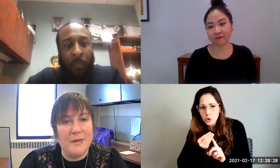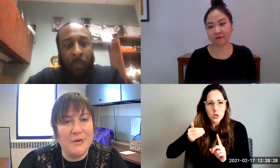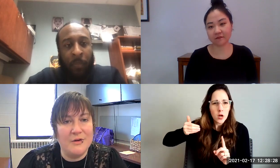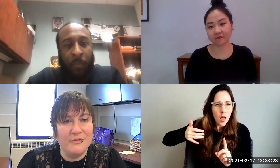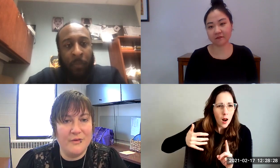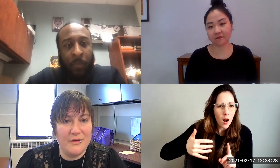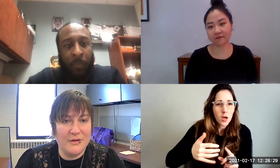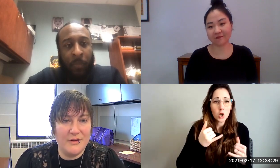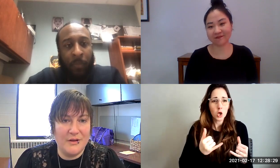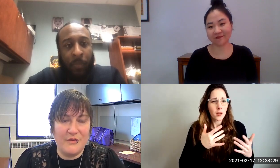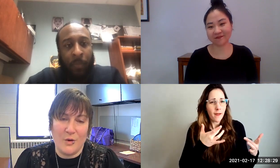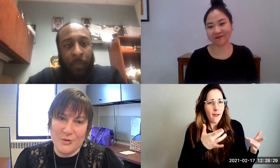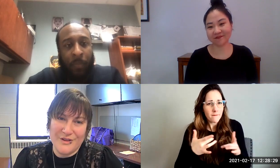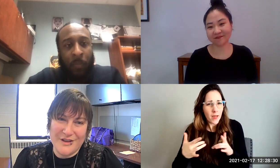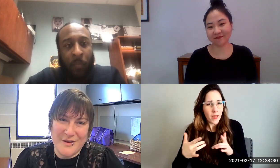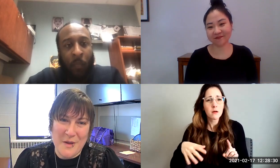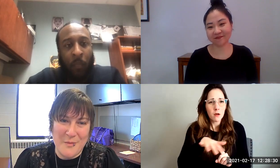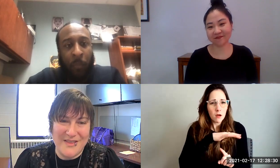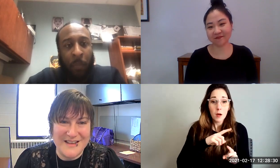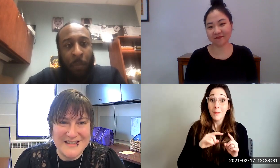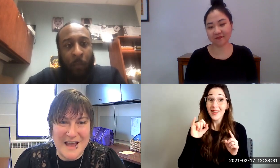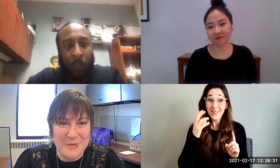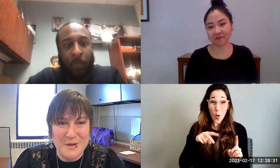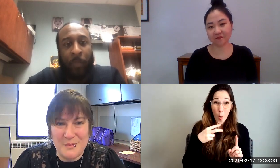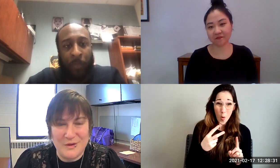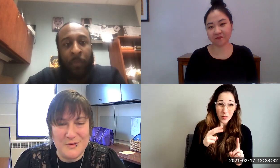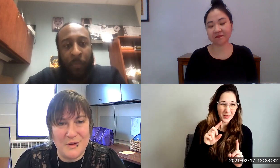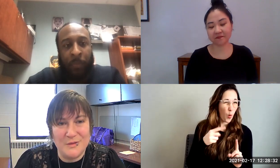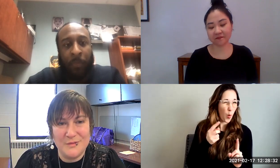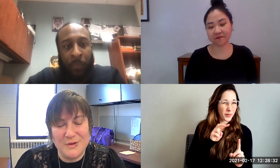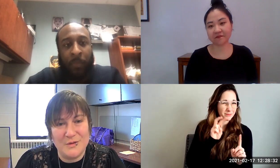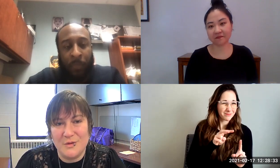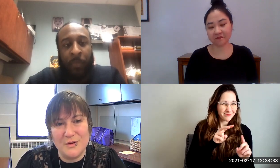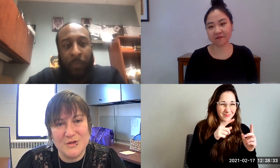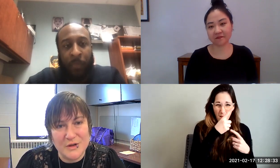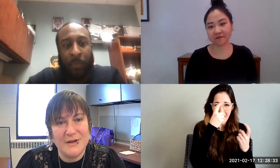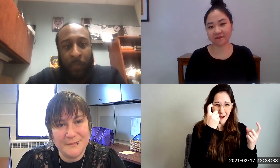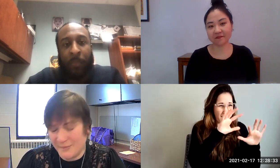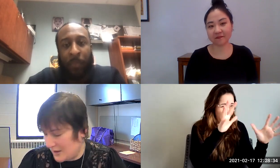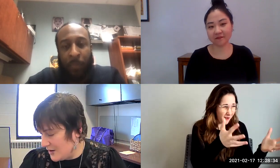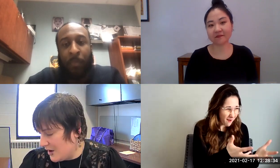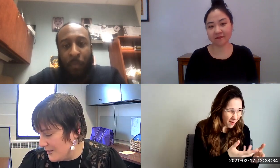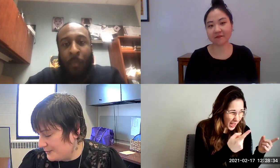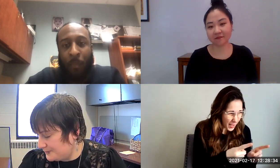same time, if you're only looking about bad things that happen to people, you don't know the whole story.